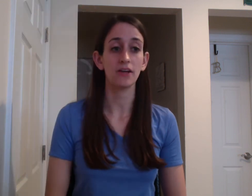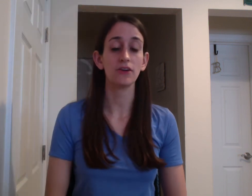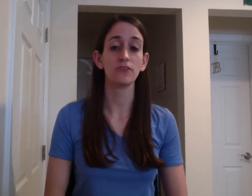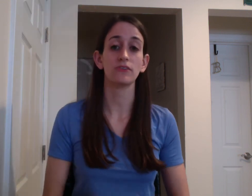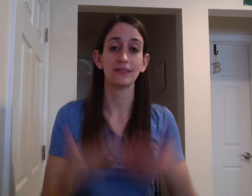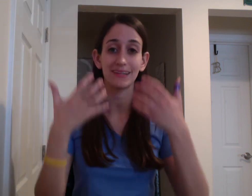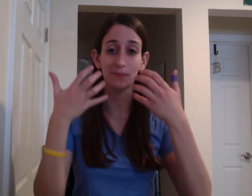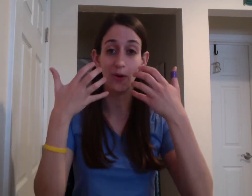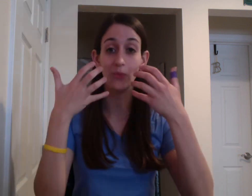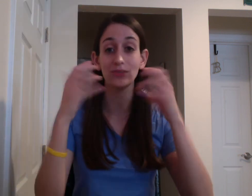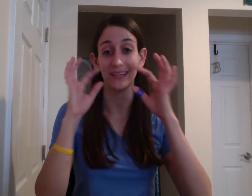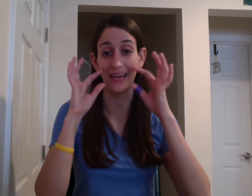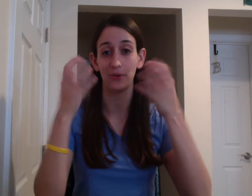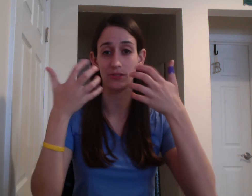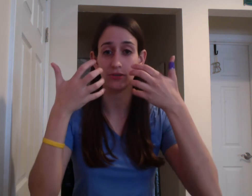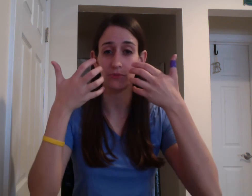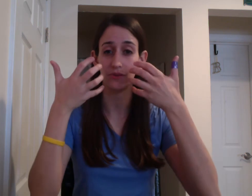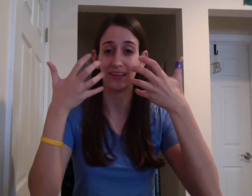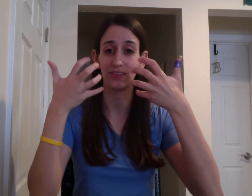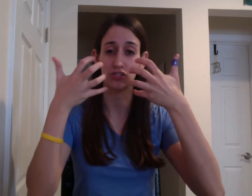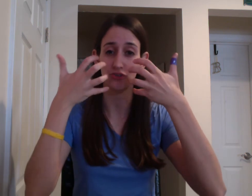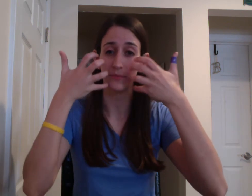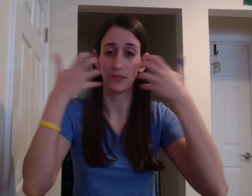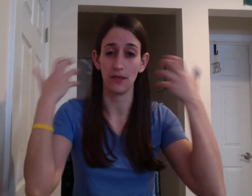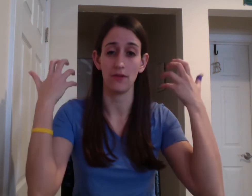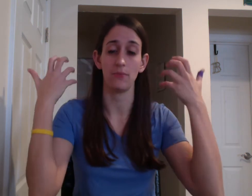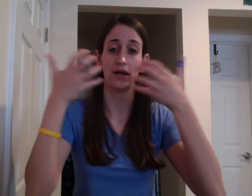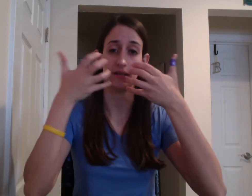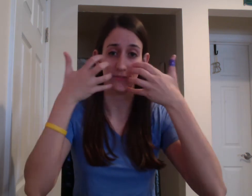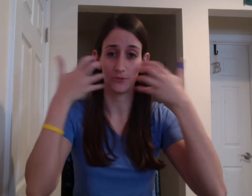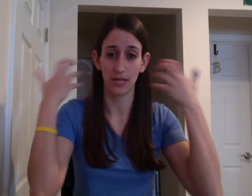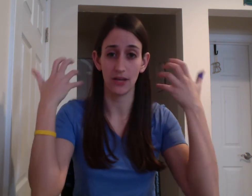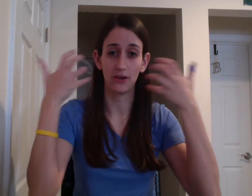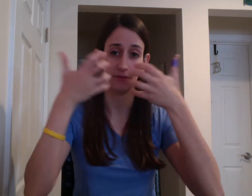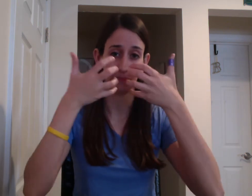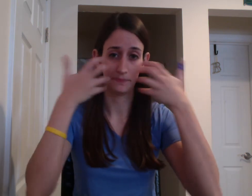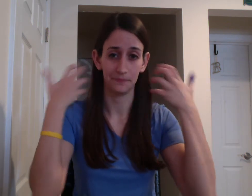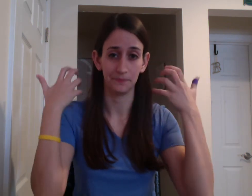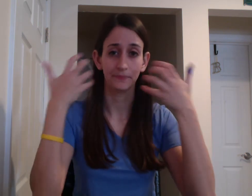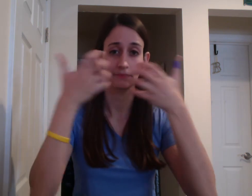Tigers, it's going to be almost like cat whiskers, but like the stripes on their body. So tiger.